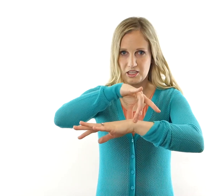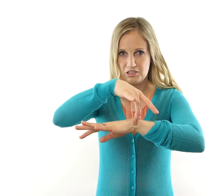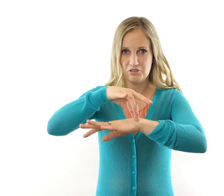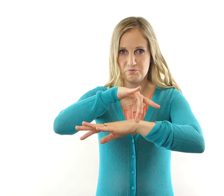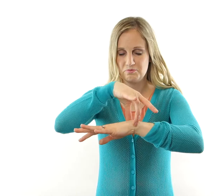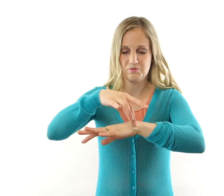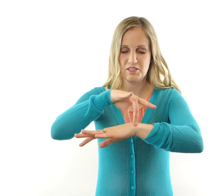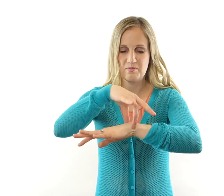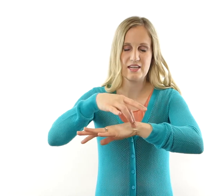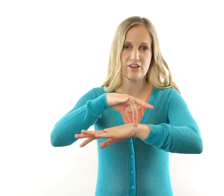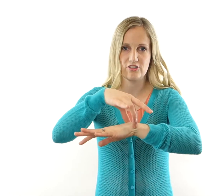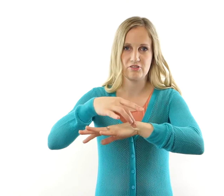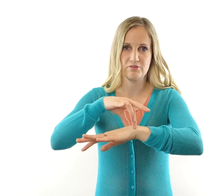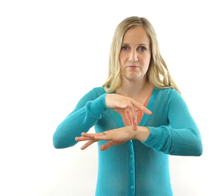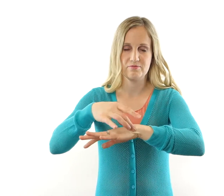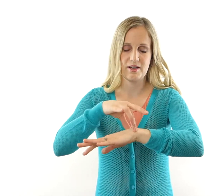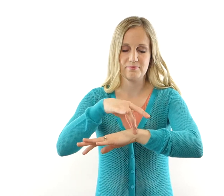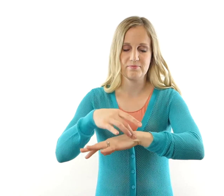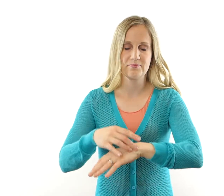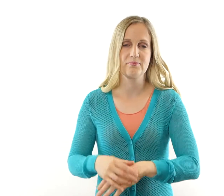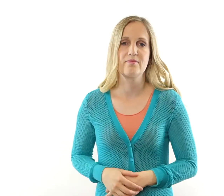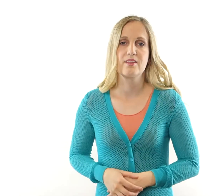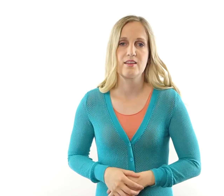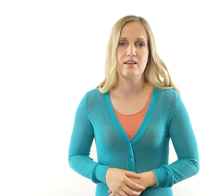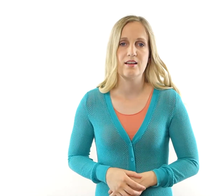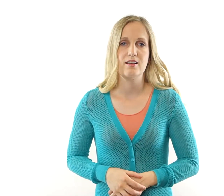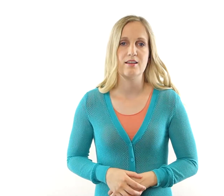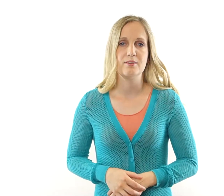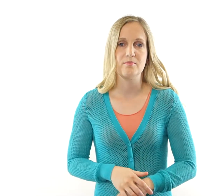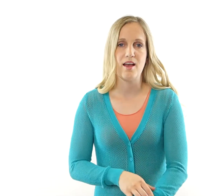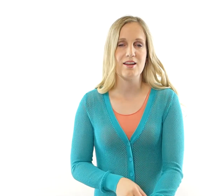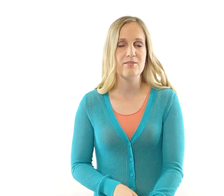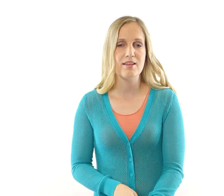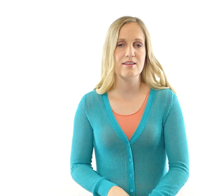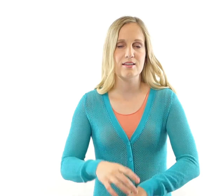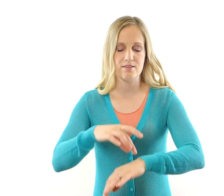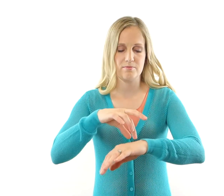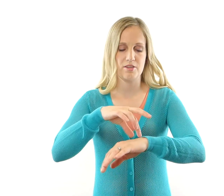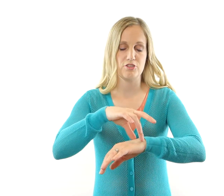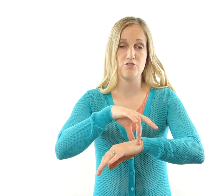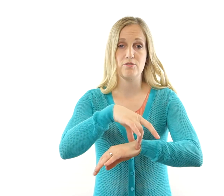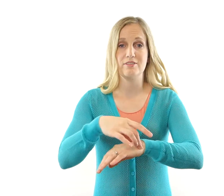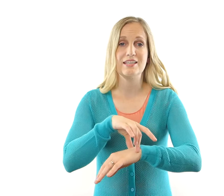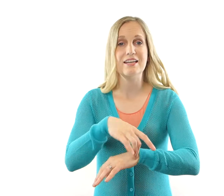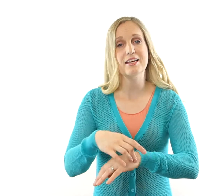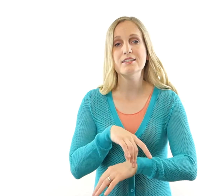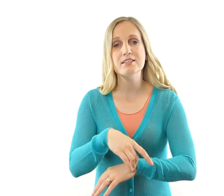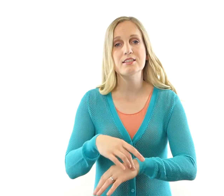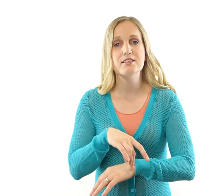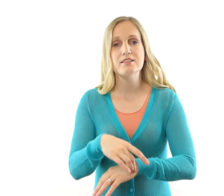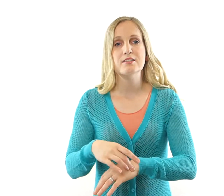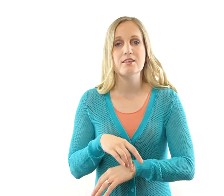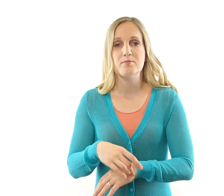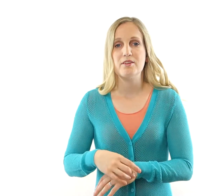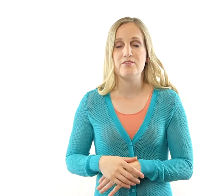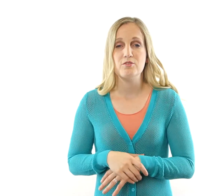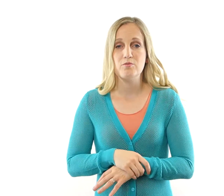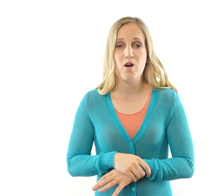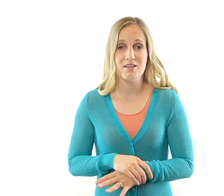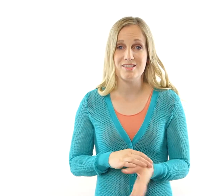little spinning earth, right? I don't add that in there because you don't need it. But if you want to